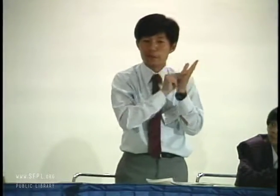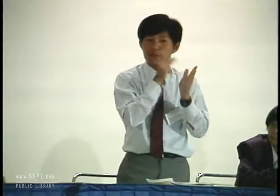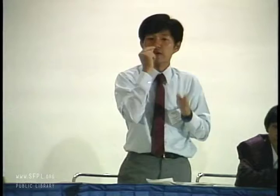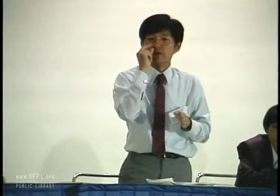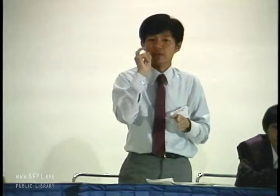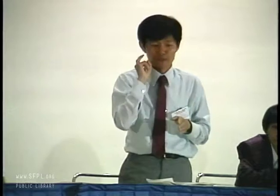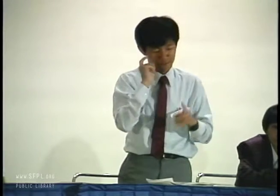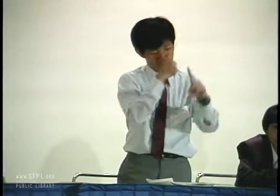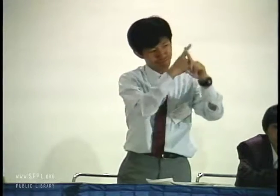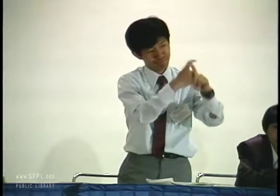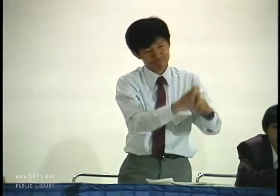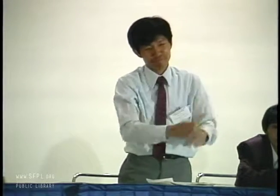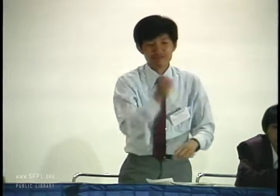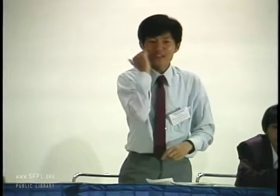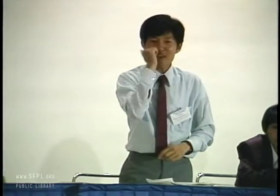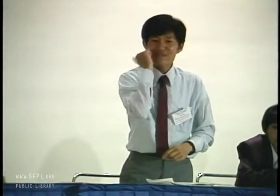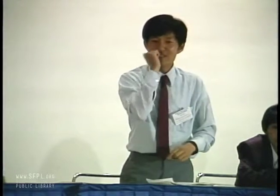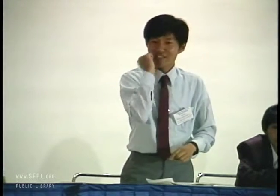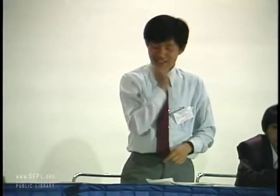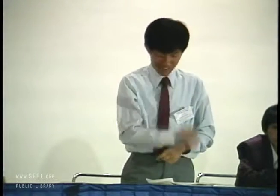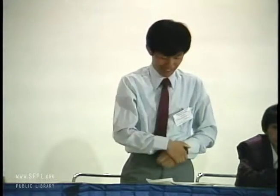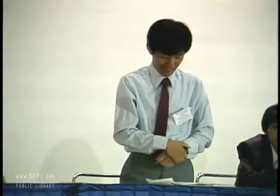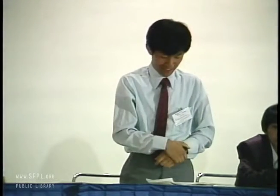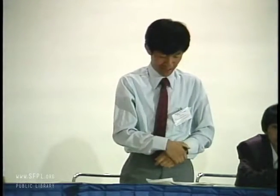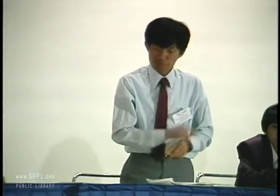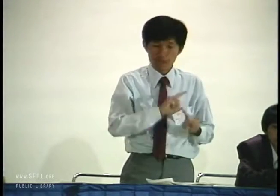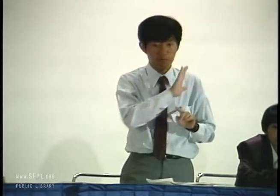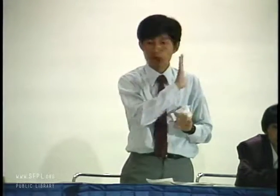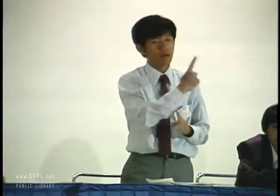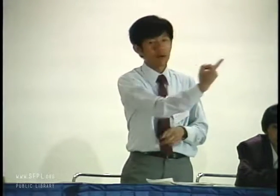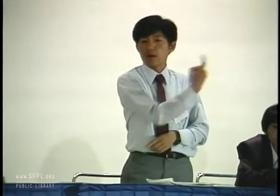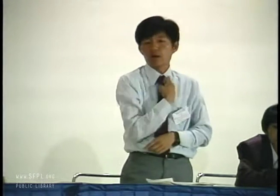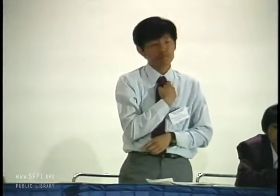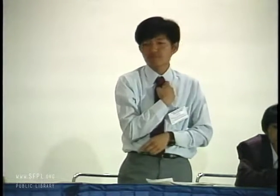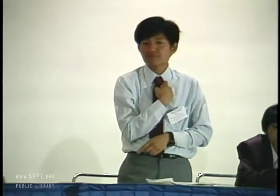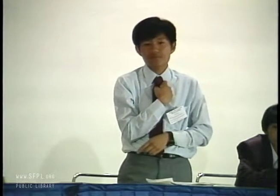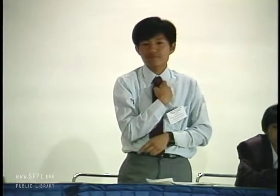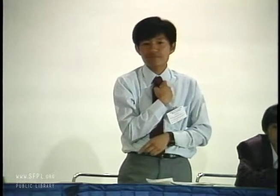They would still read the newspaper, but they would read a Chinese newspaper every day.